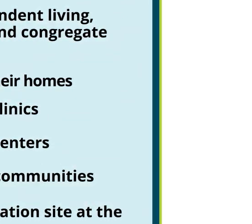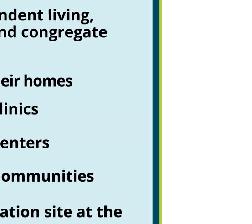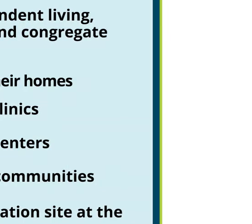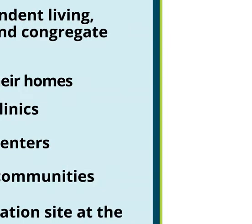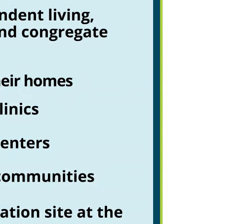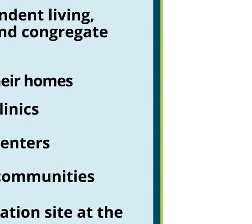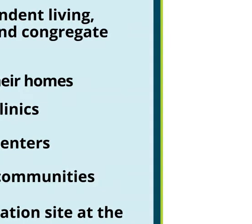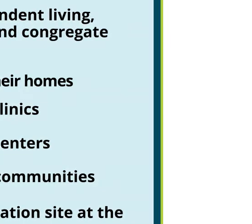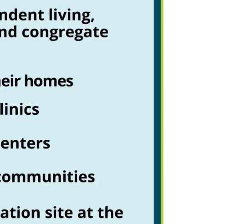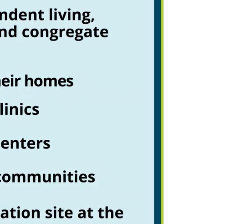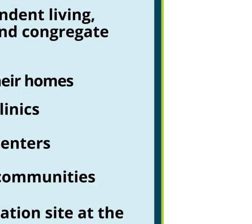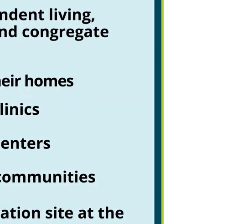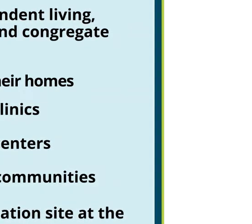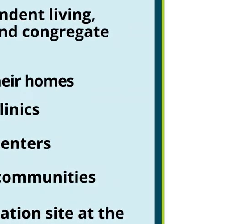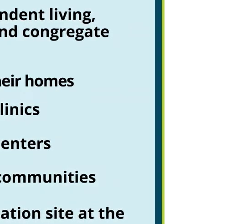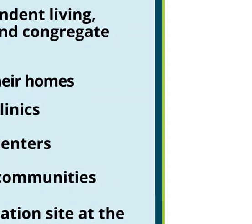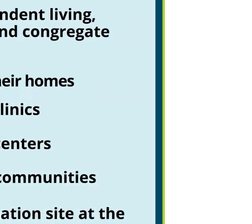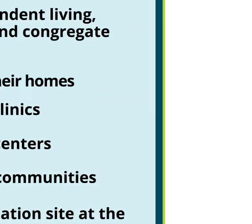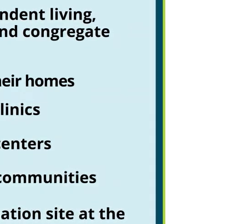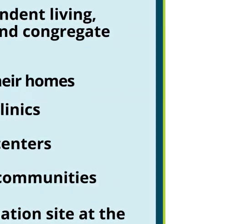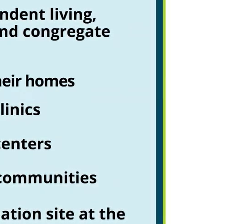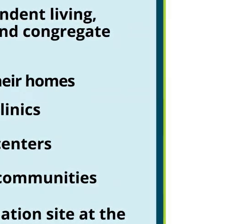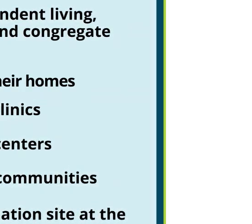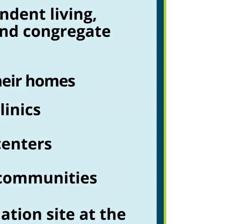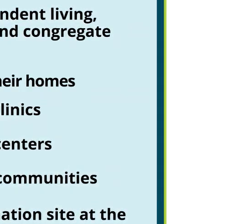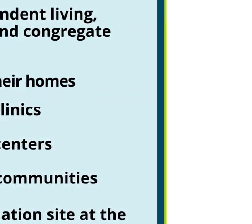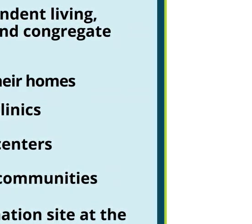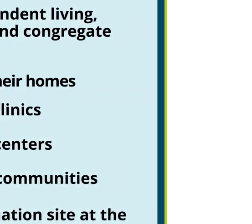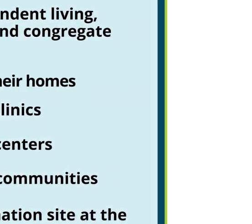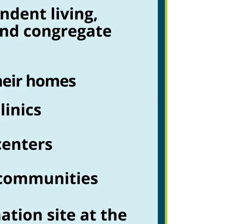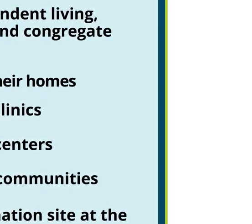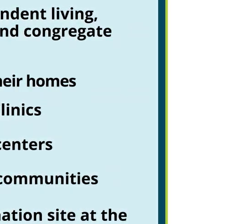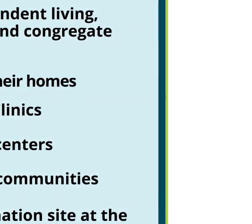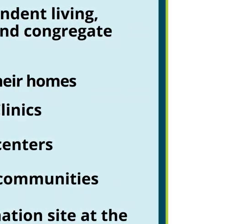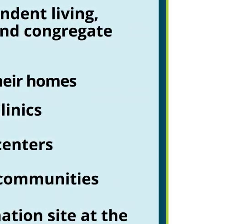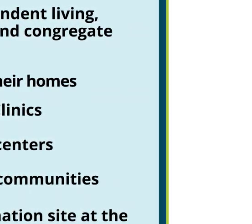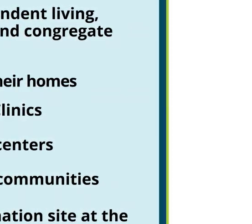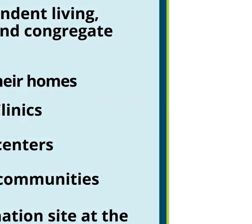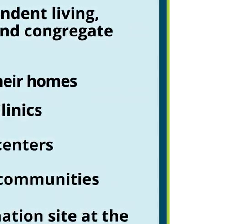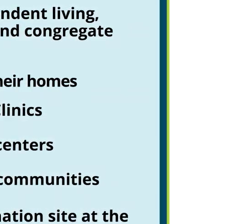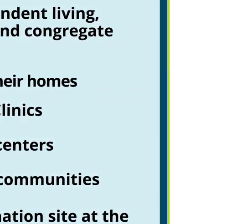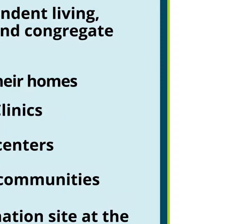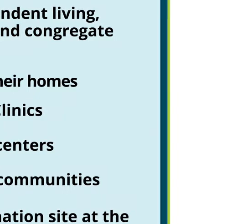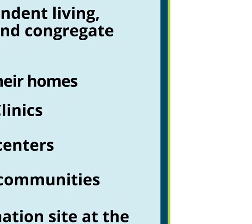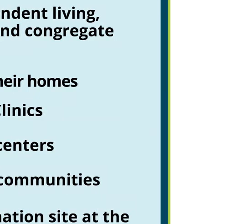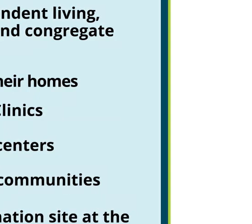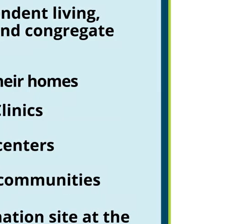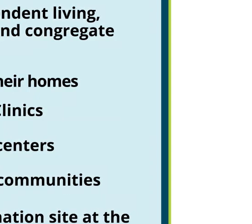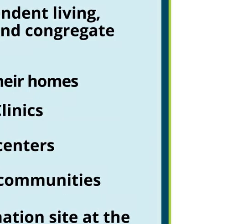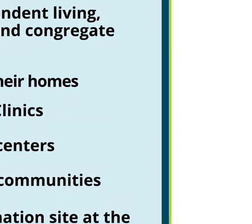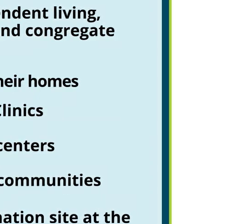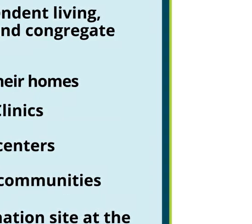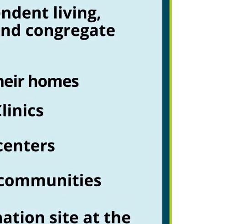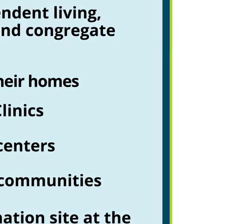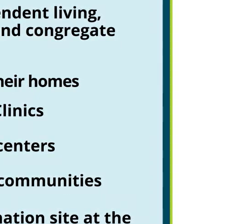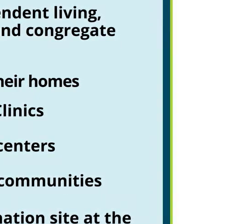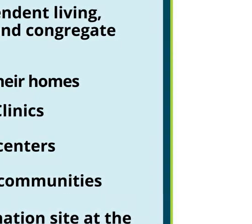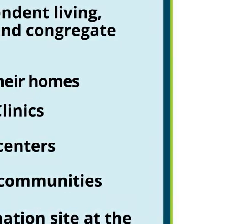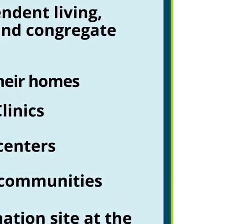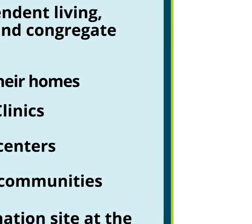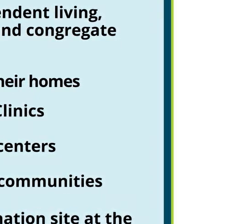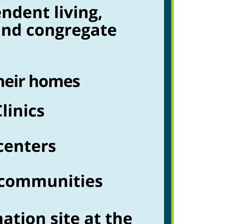congregate facilities. Since our first community clinic at St. John Baptist Church, we've administered over